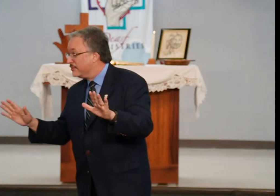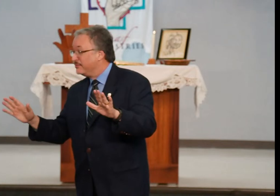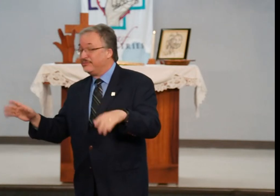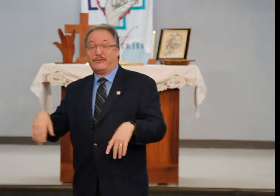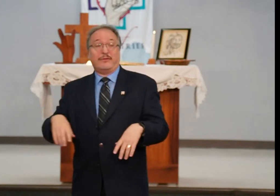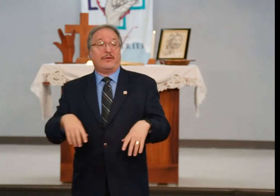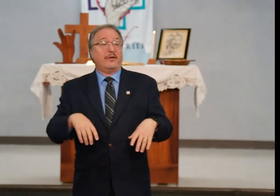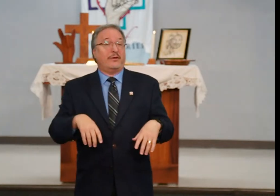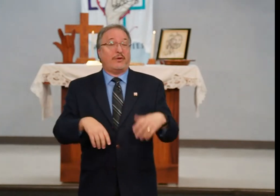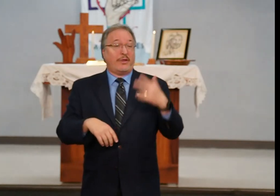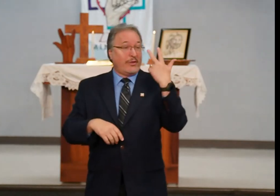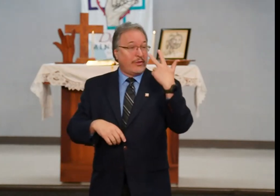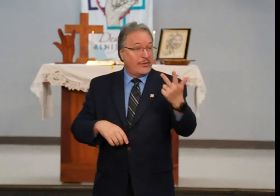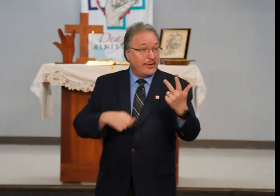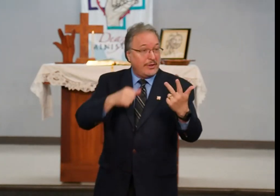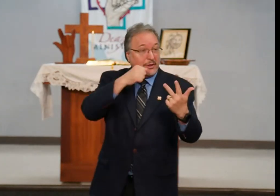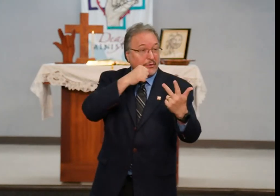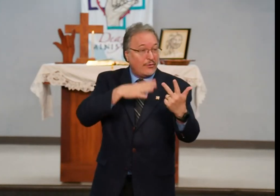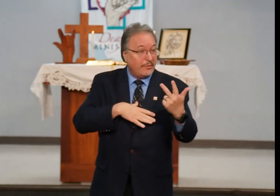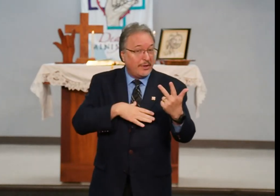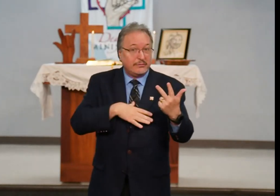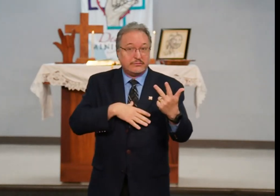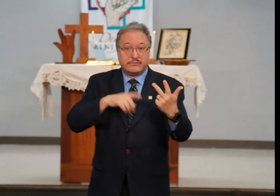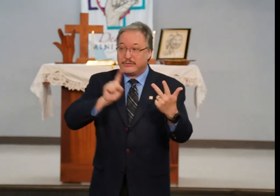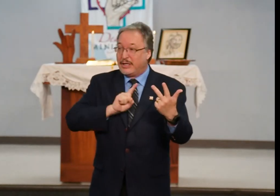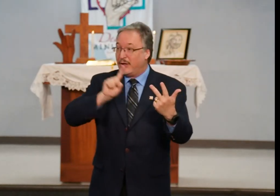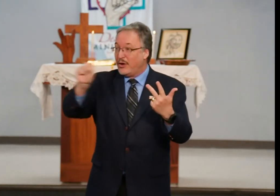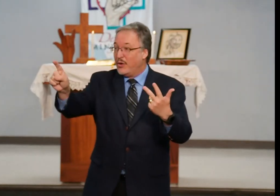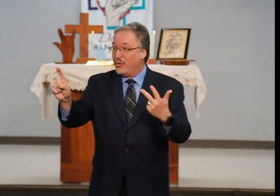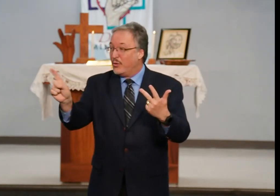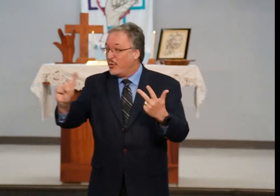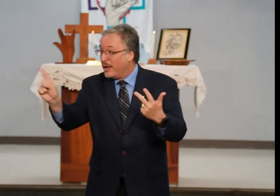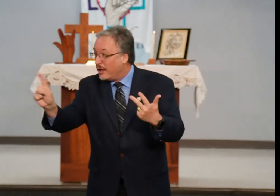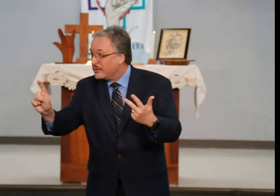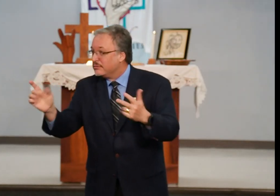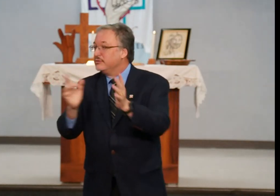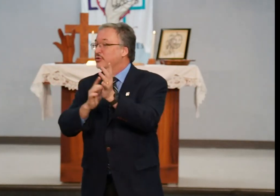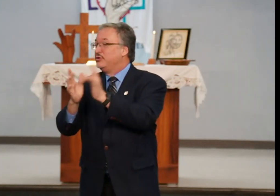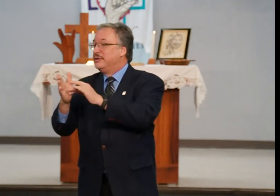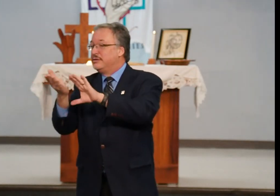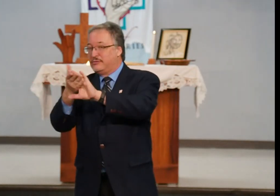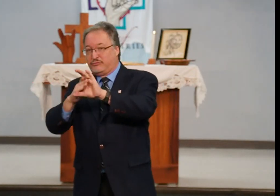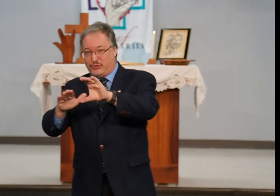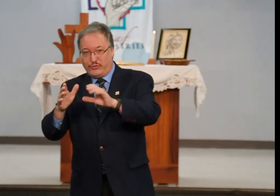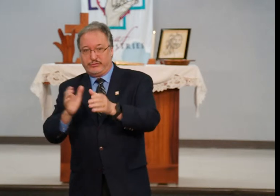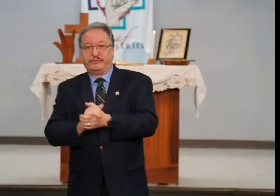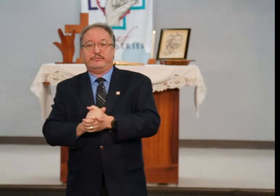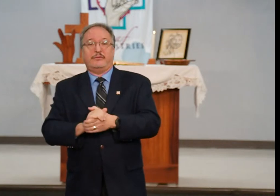So, I want to reiterate what happened. The 3 women went to Jesus' tomb.